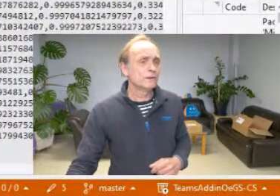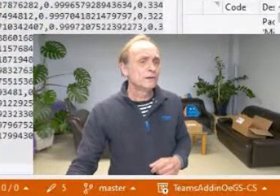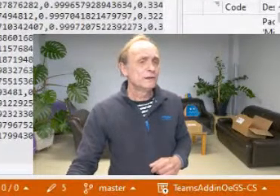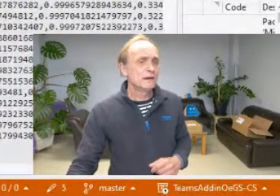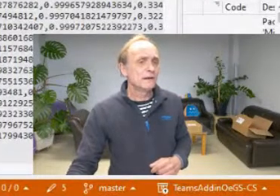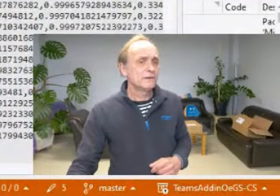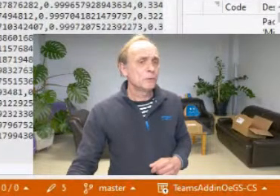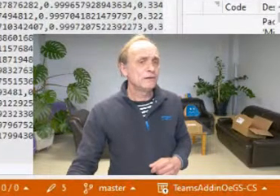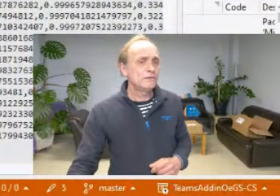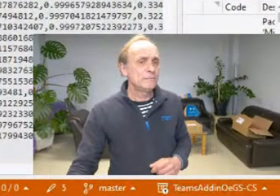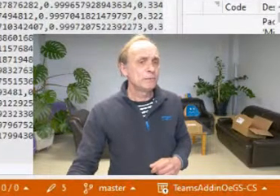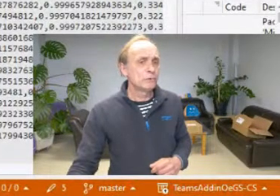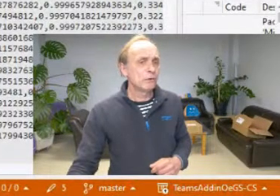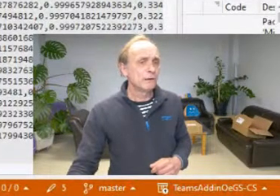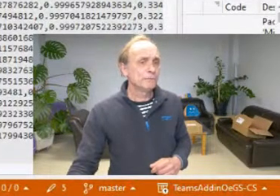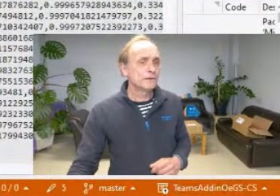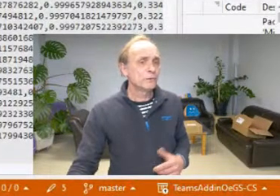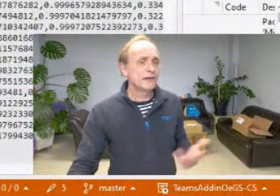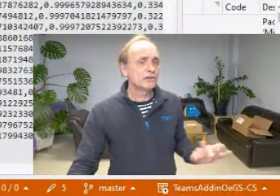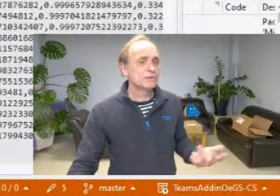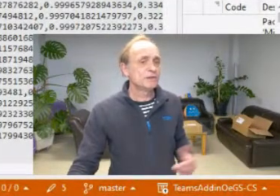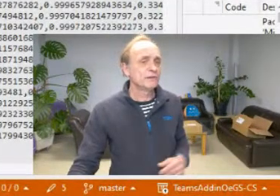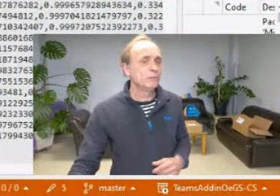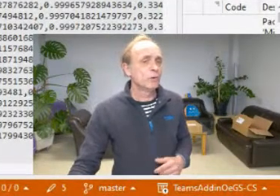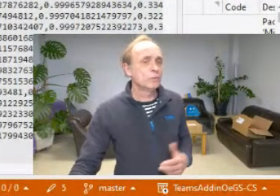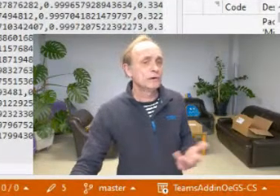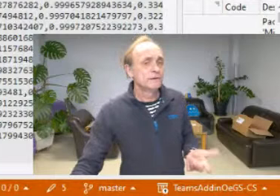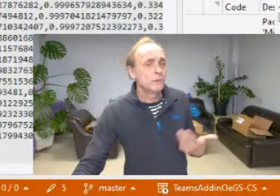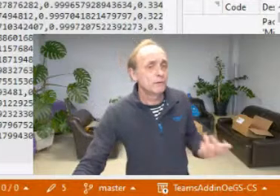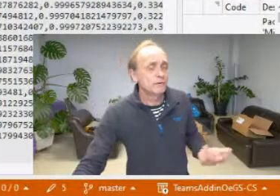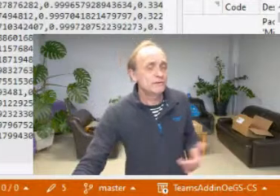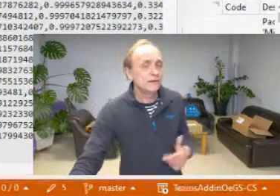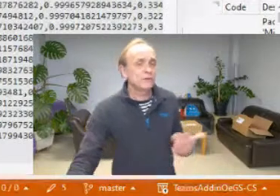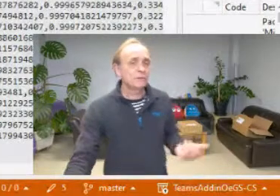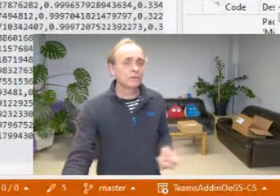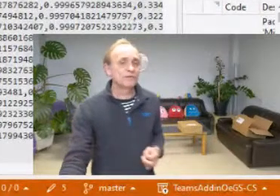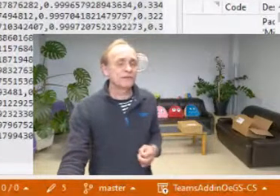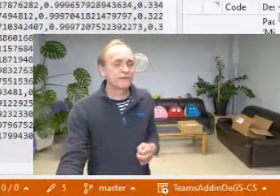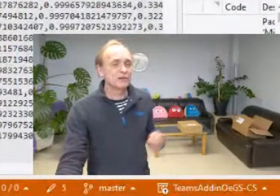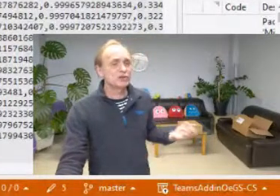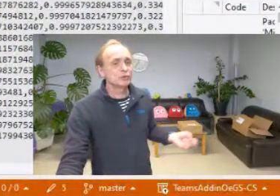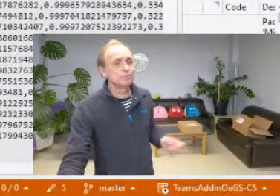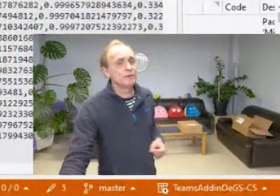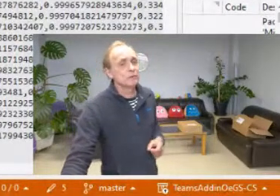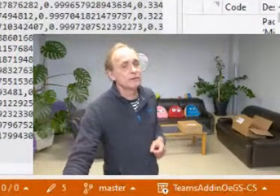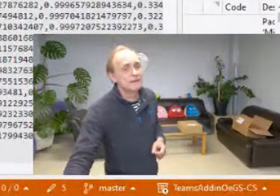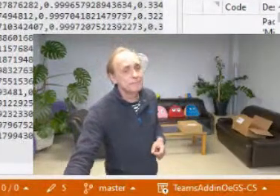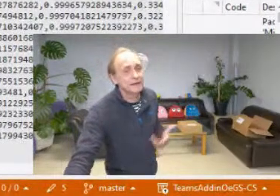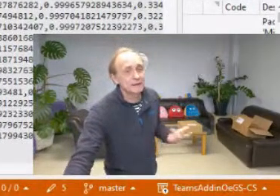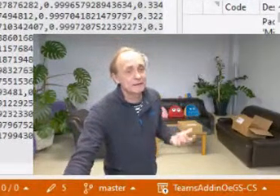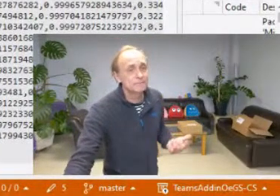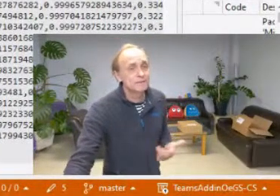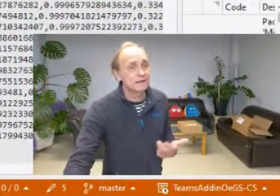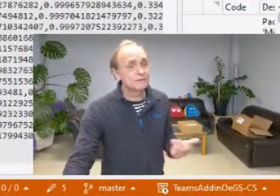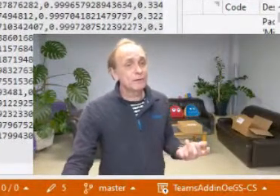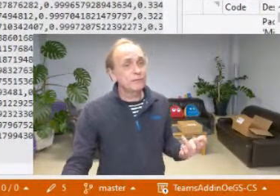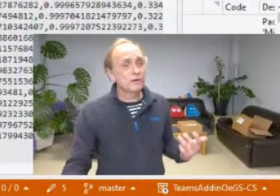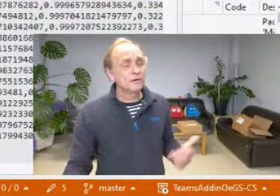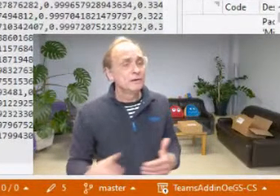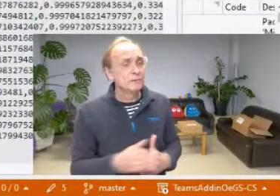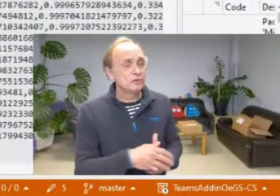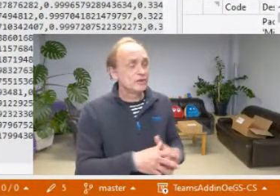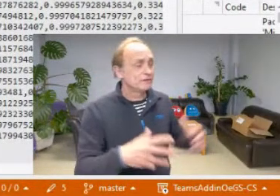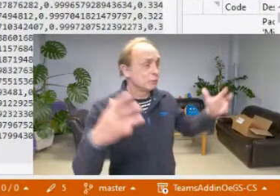with one very simple call, connection.invoke, where we say, okay, what function should be called in the backend. That's